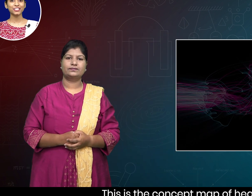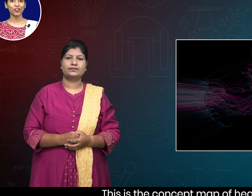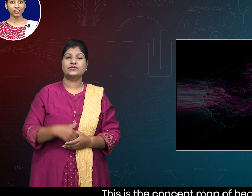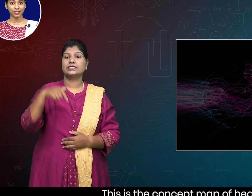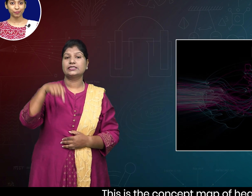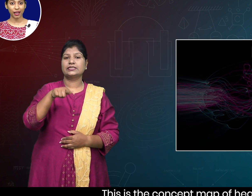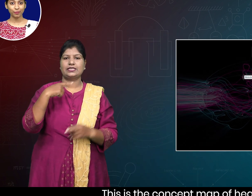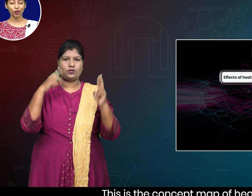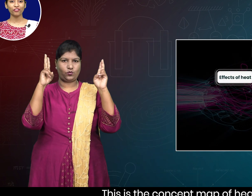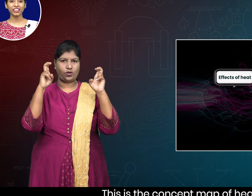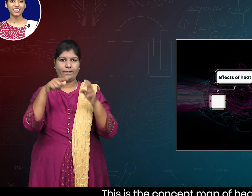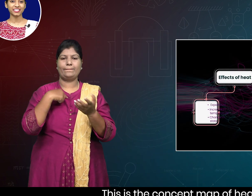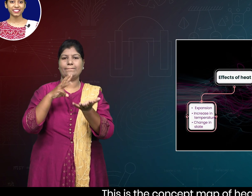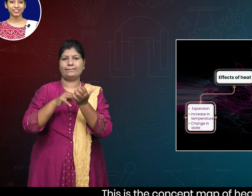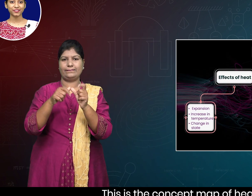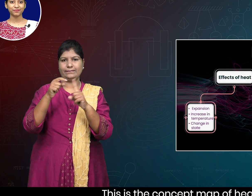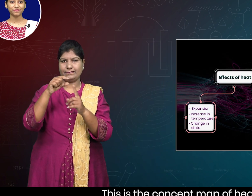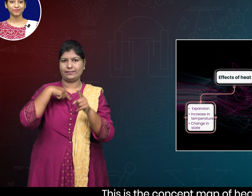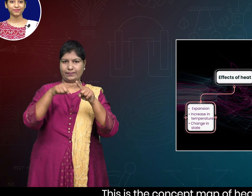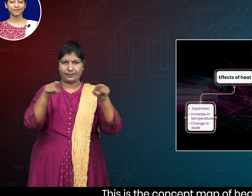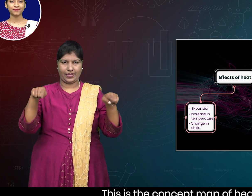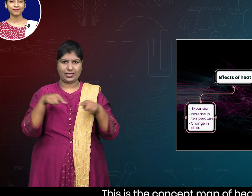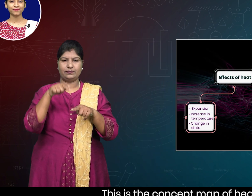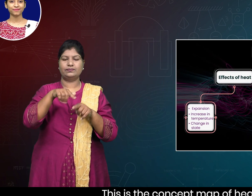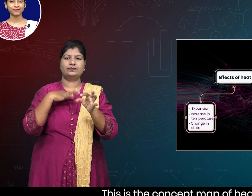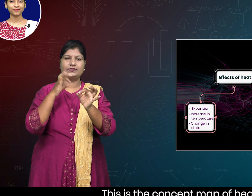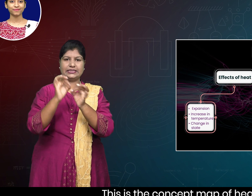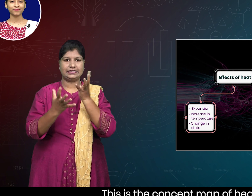This is the concept map of heat.